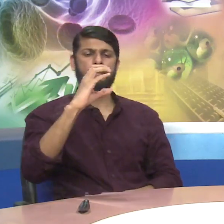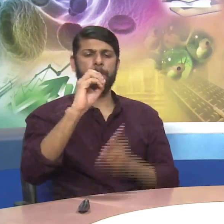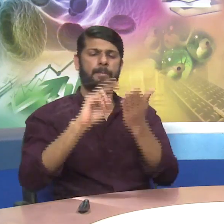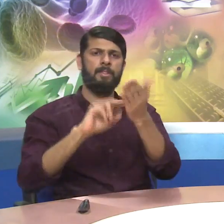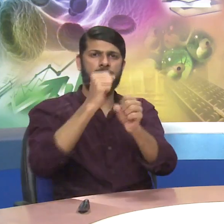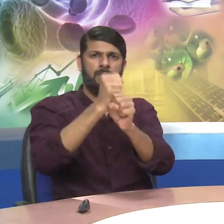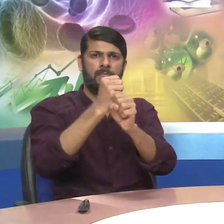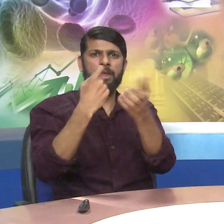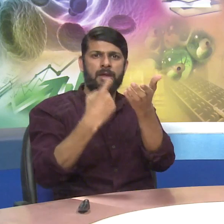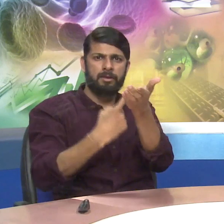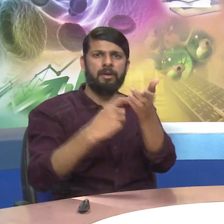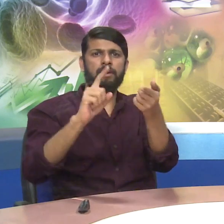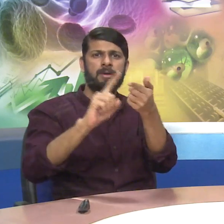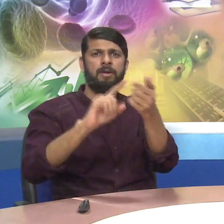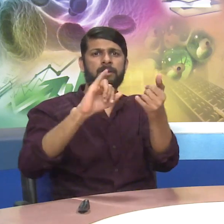Congress Party.